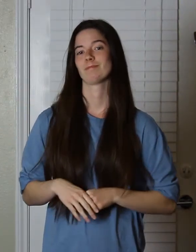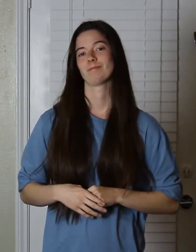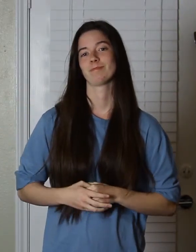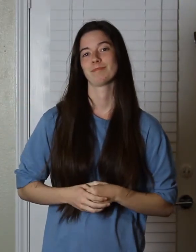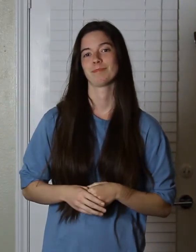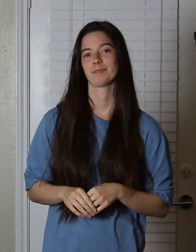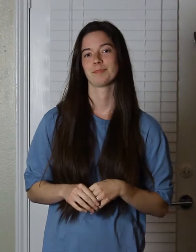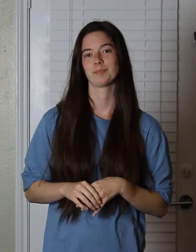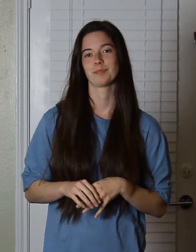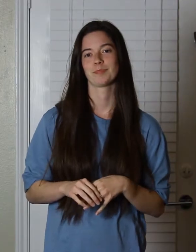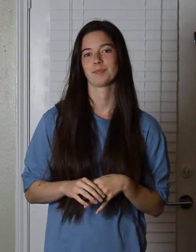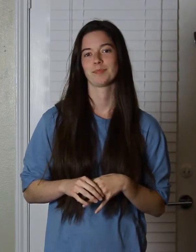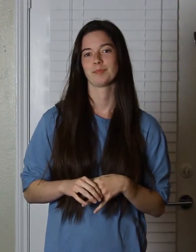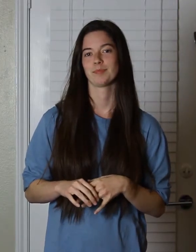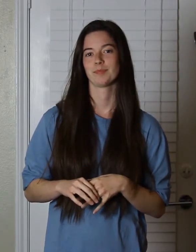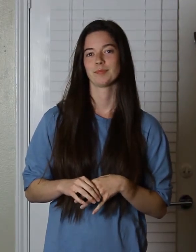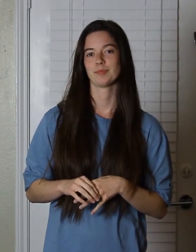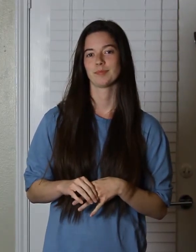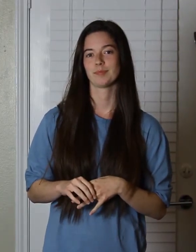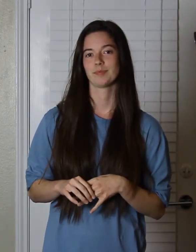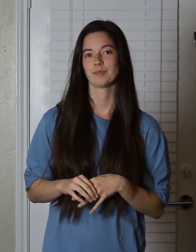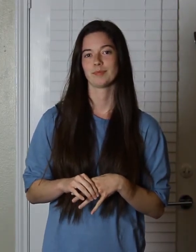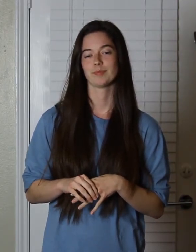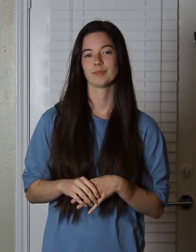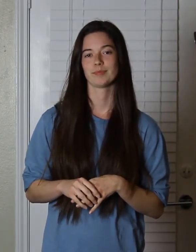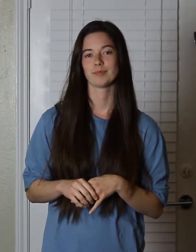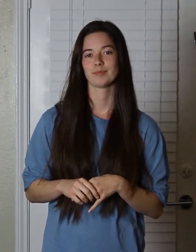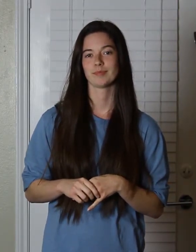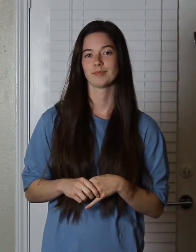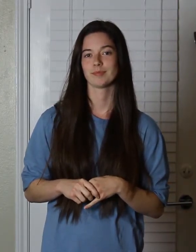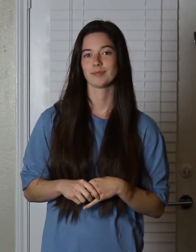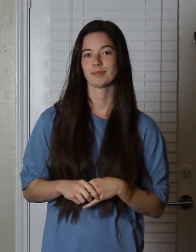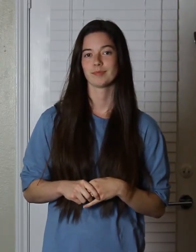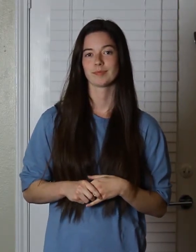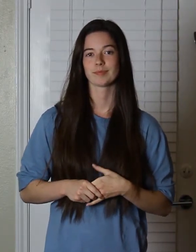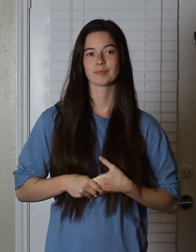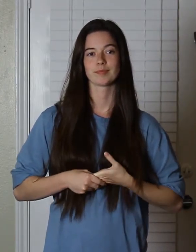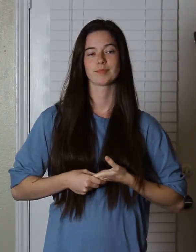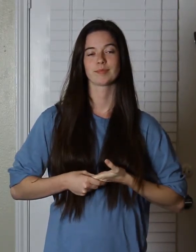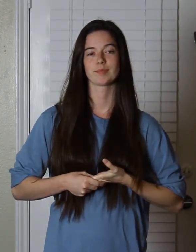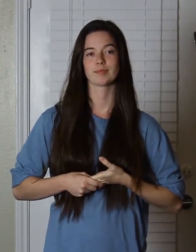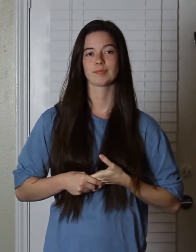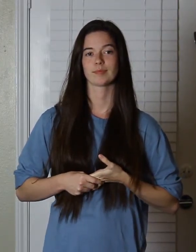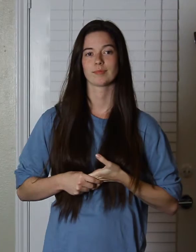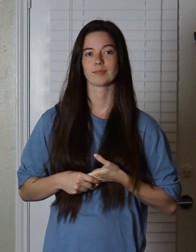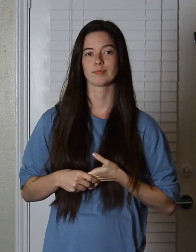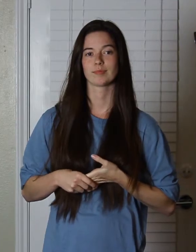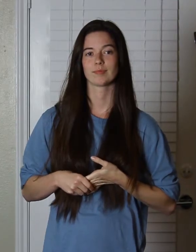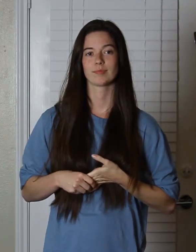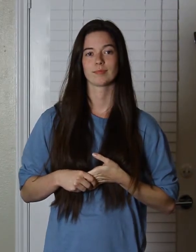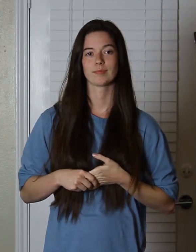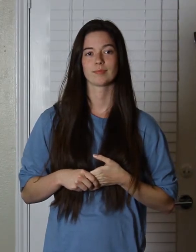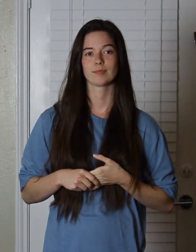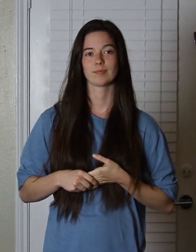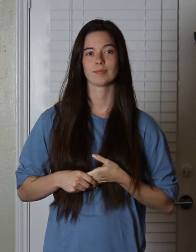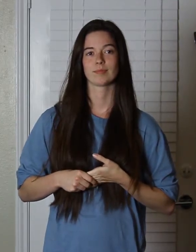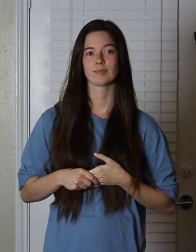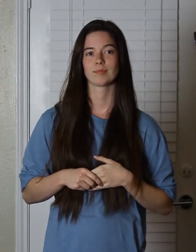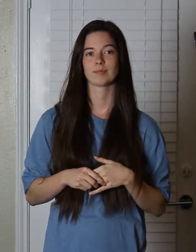You see, the Earth has a limited amount of water. That may seem hard to believe since a little over 2/3 of the